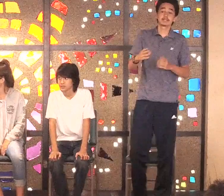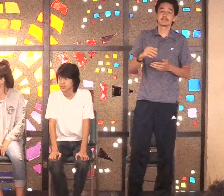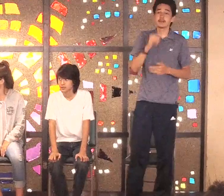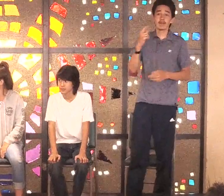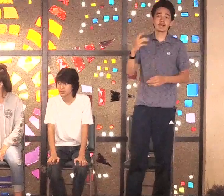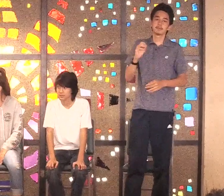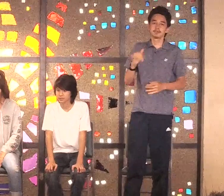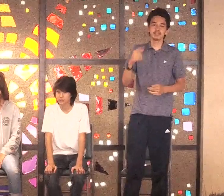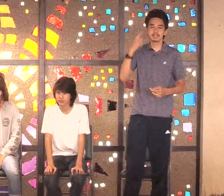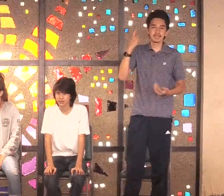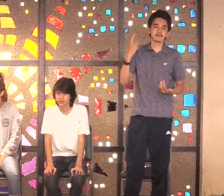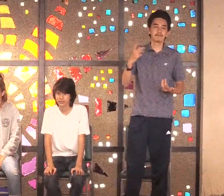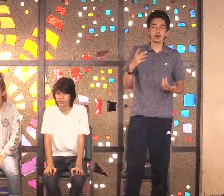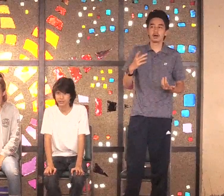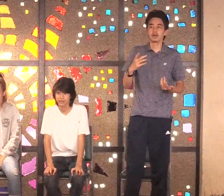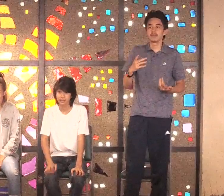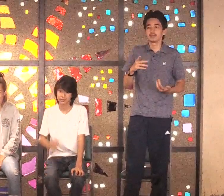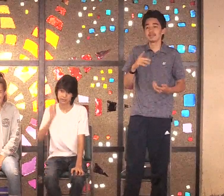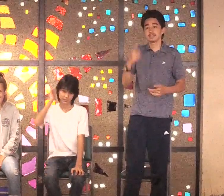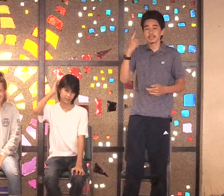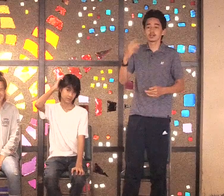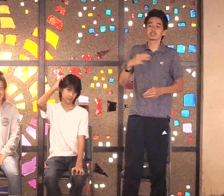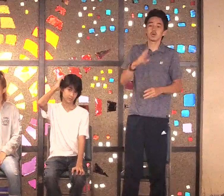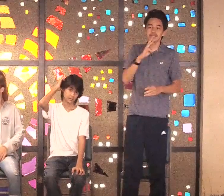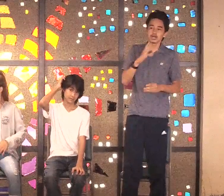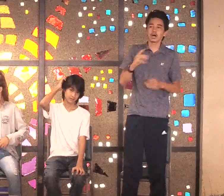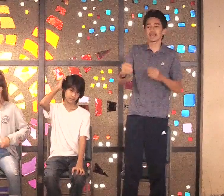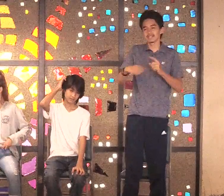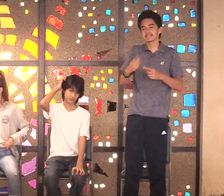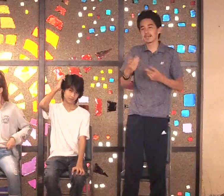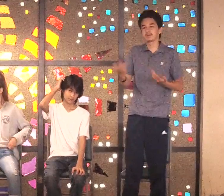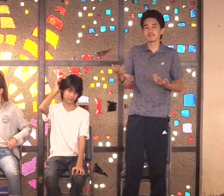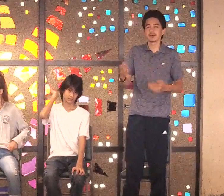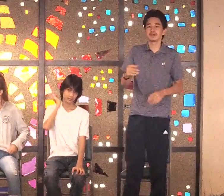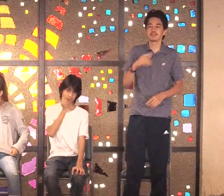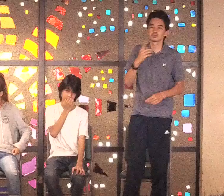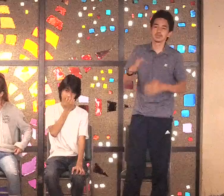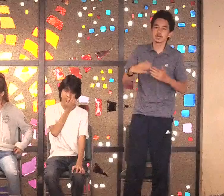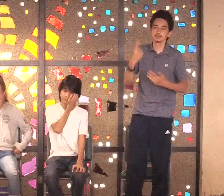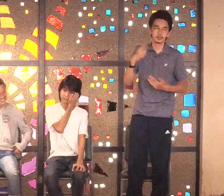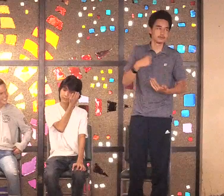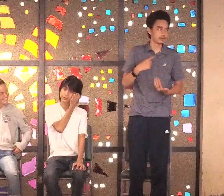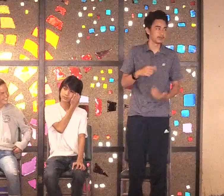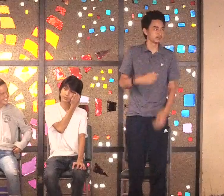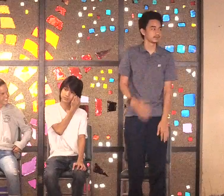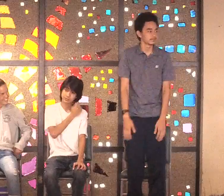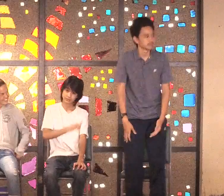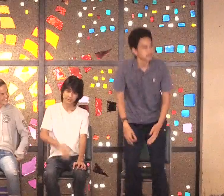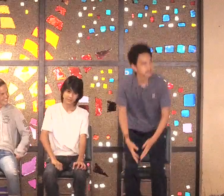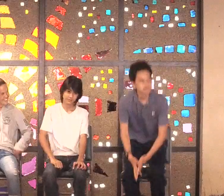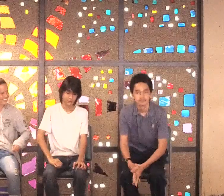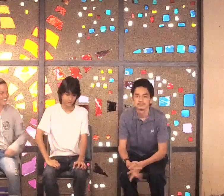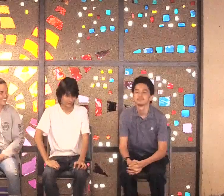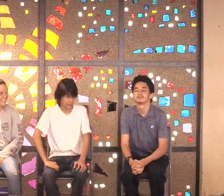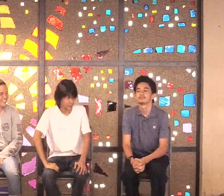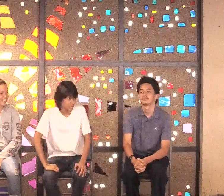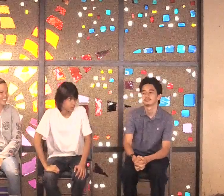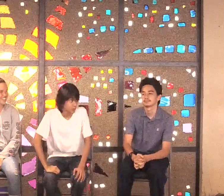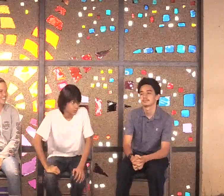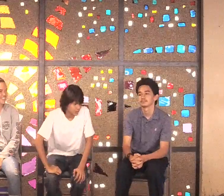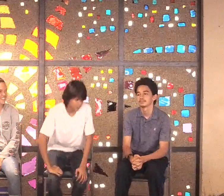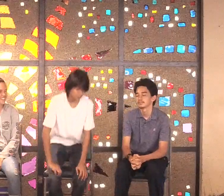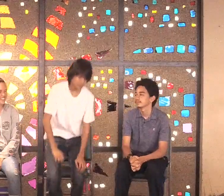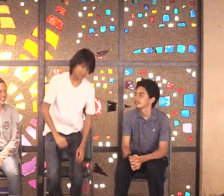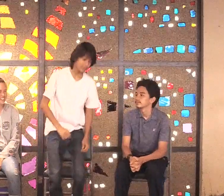and since they're not completely deaf, they can hear, so I talk and sign with them, and it's really comfortable for me.